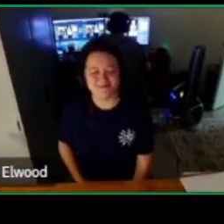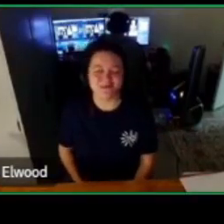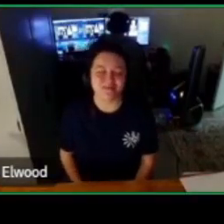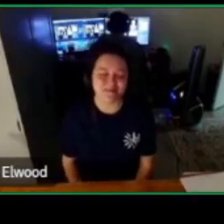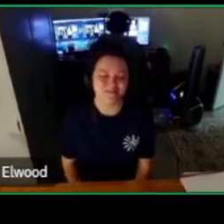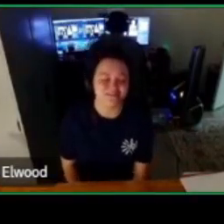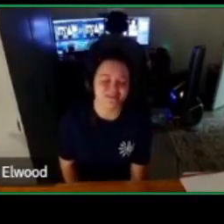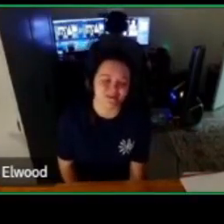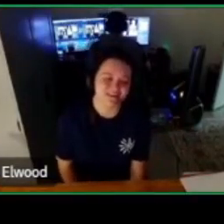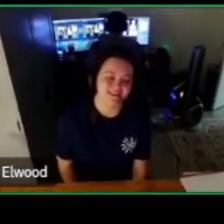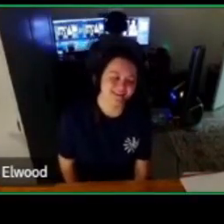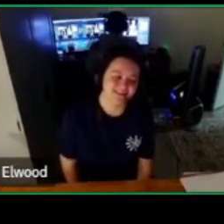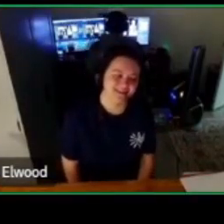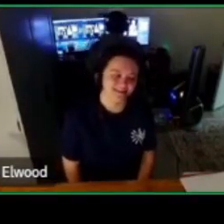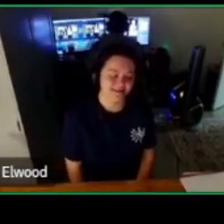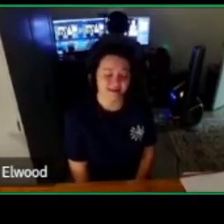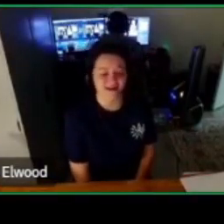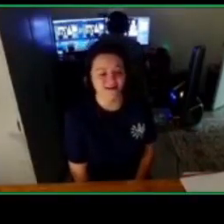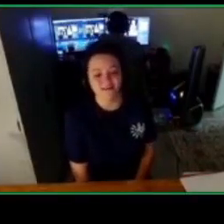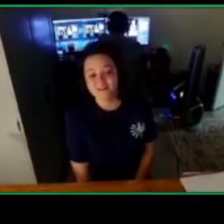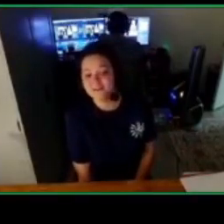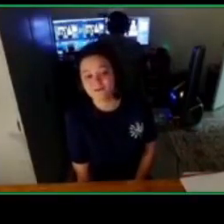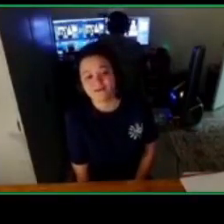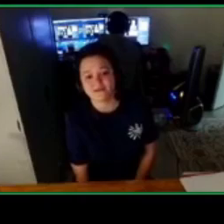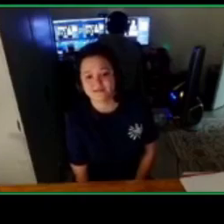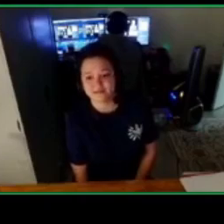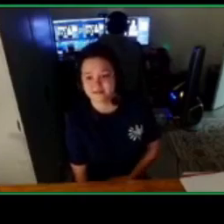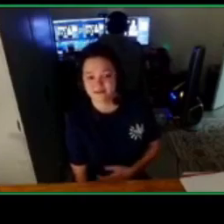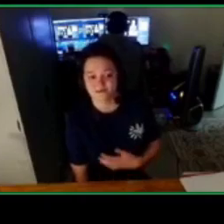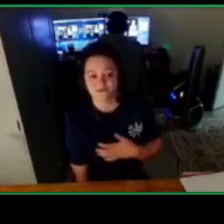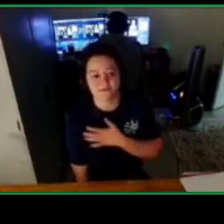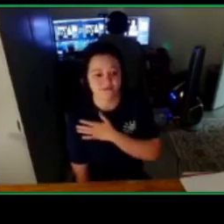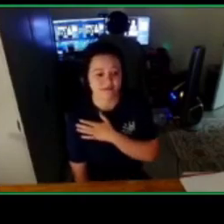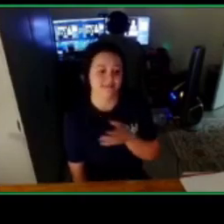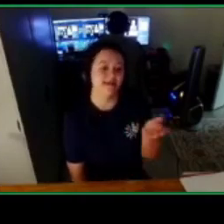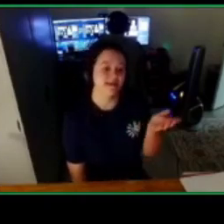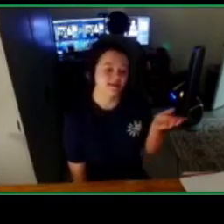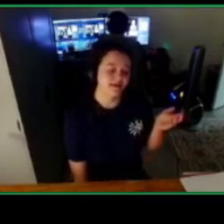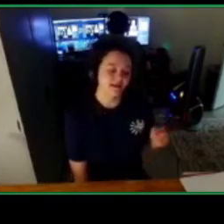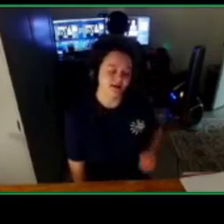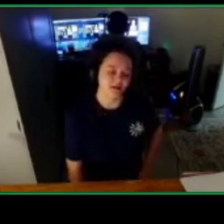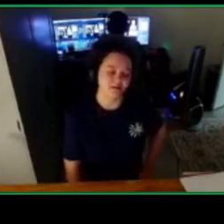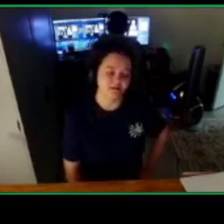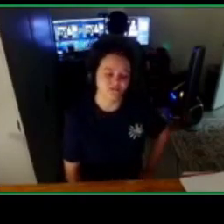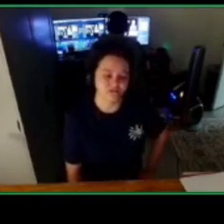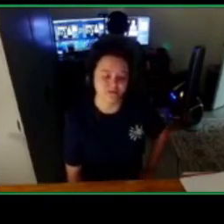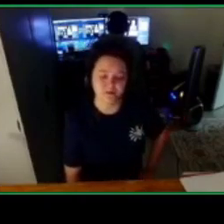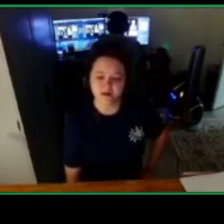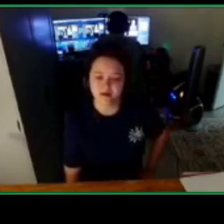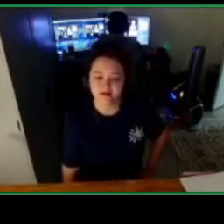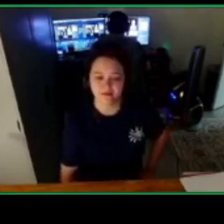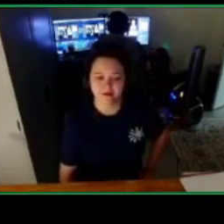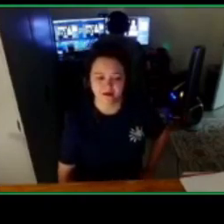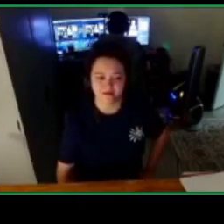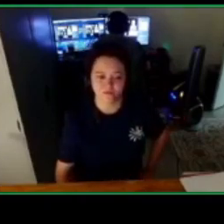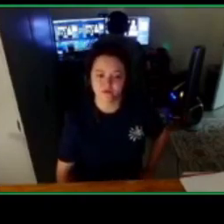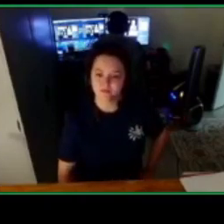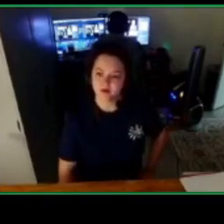Whenever I first started in the SCA, I had no idea that silent heraldry was a thing. It took somebody bringing it up at one of the